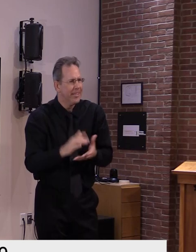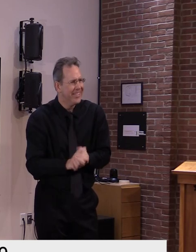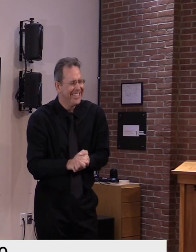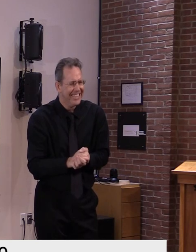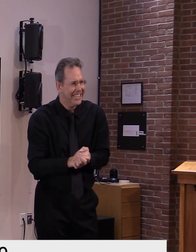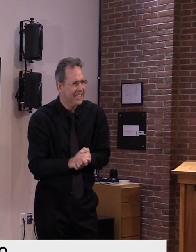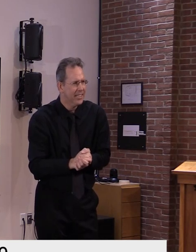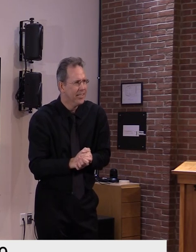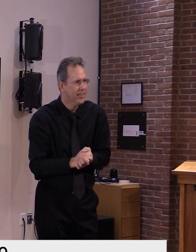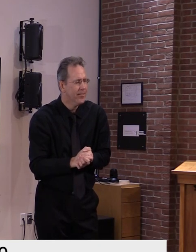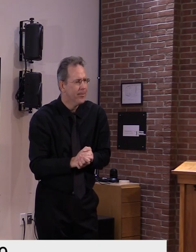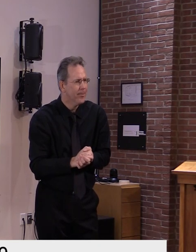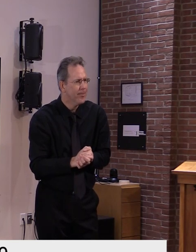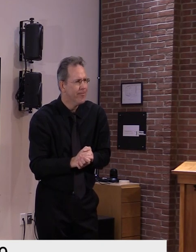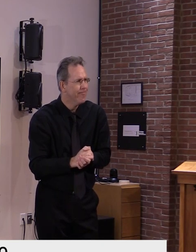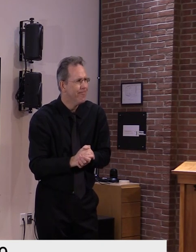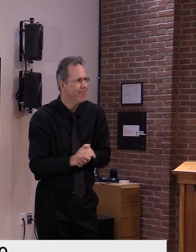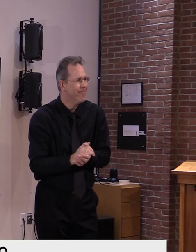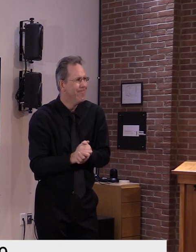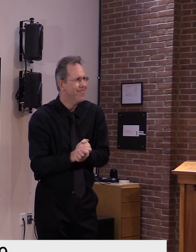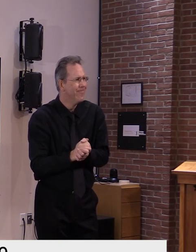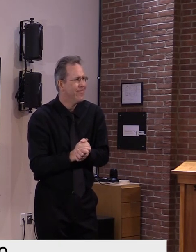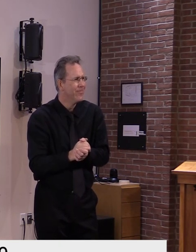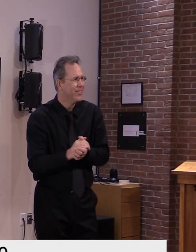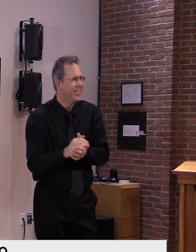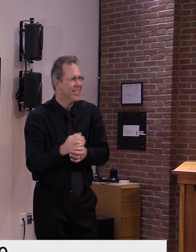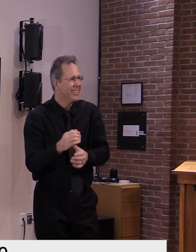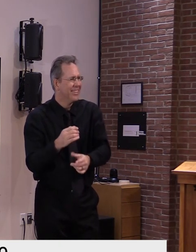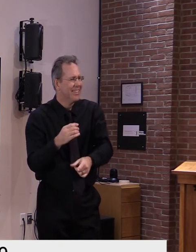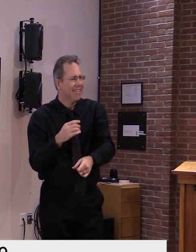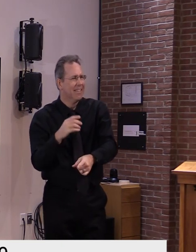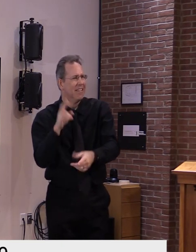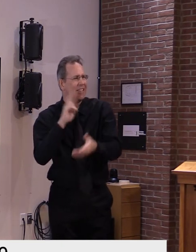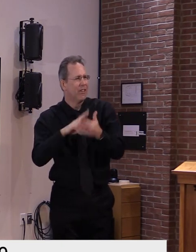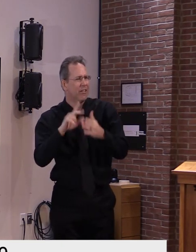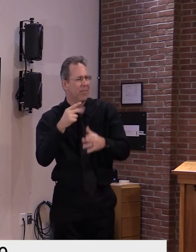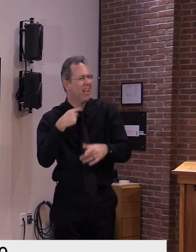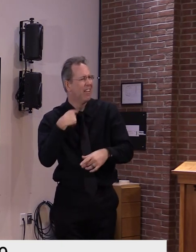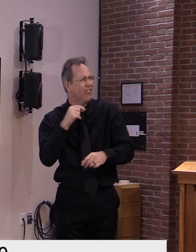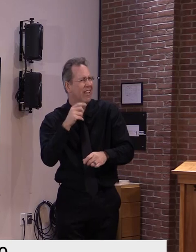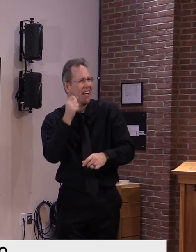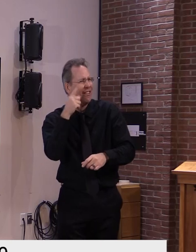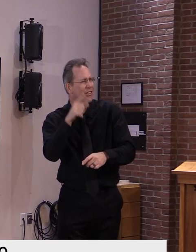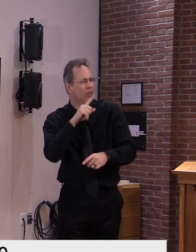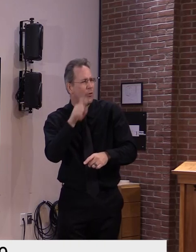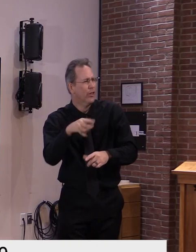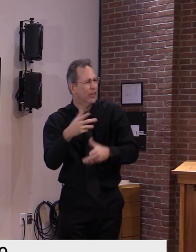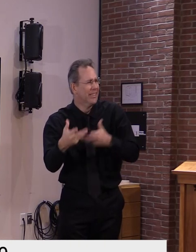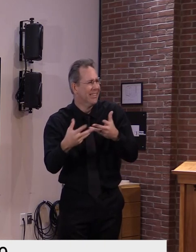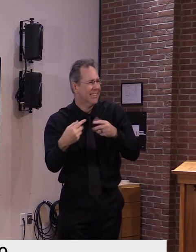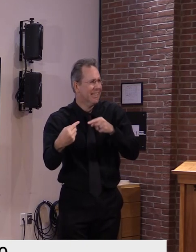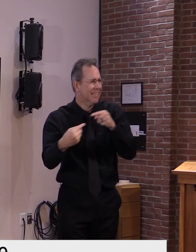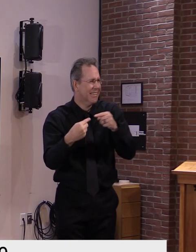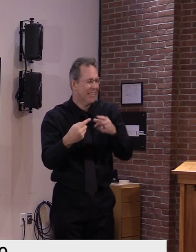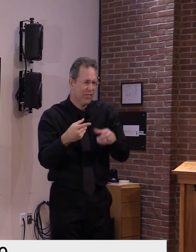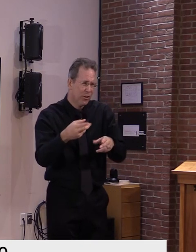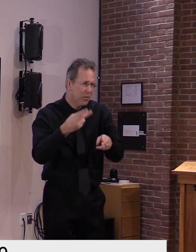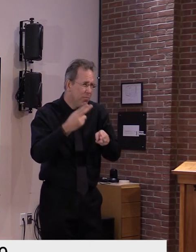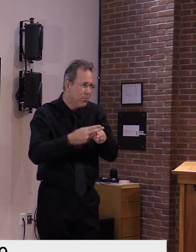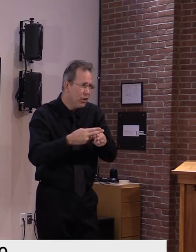think, Joe, and if I get this wrong, let me know. I think you mentioned hubs, childcare